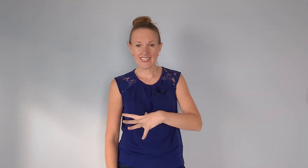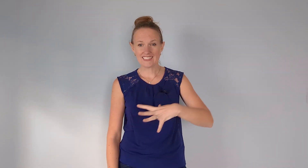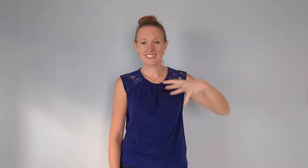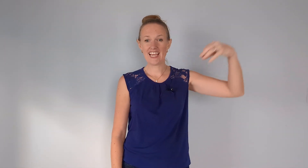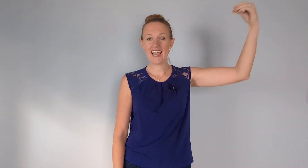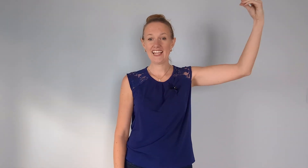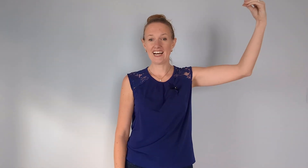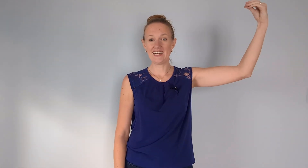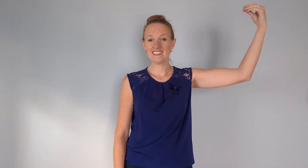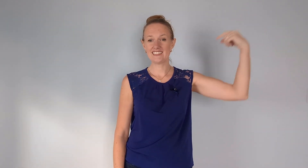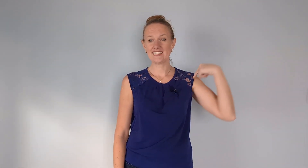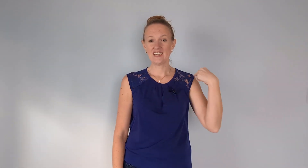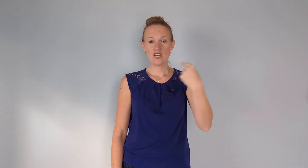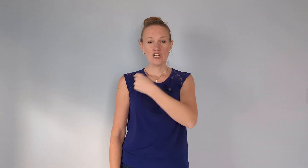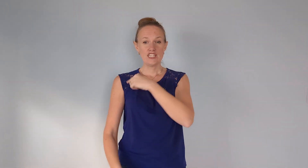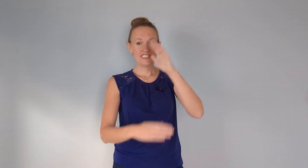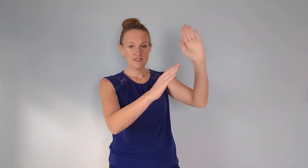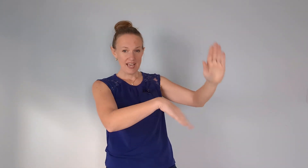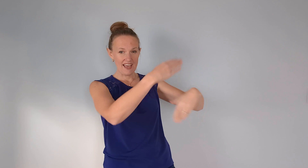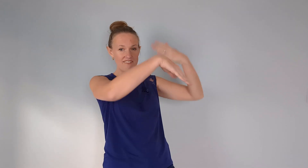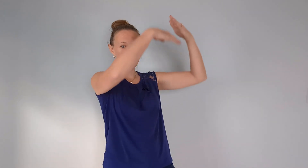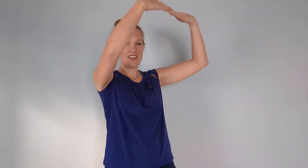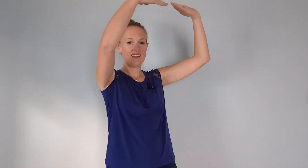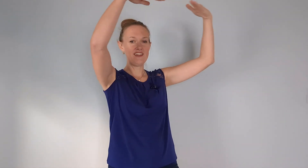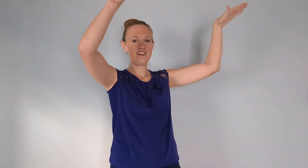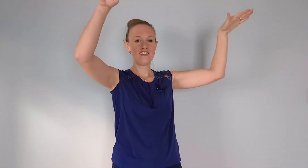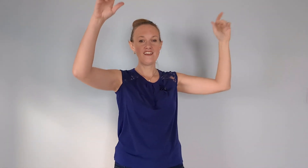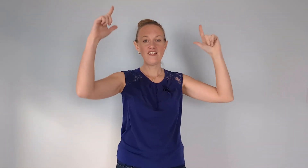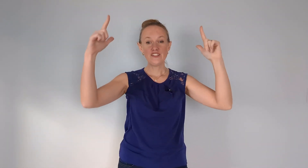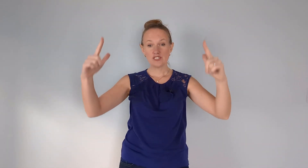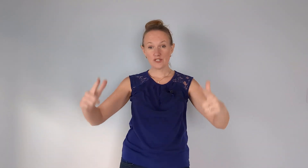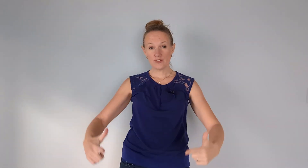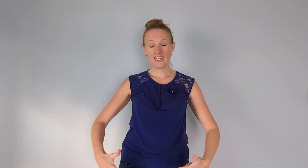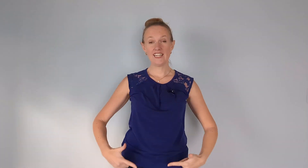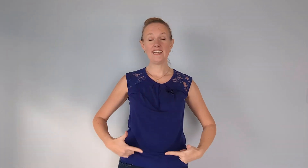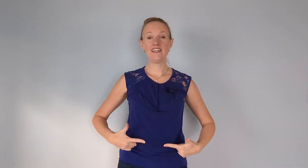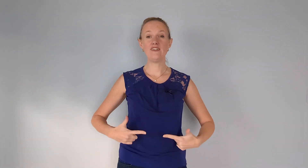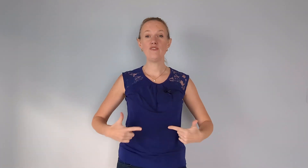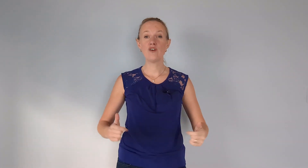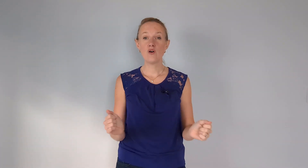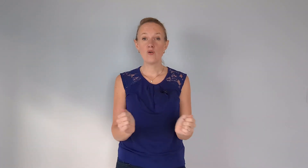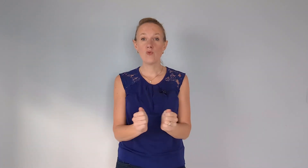and take us to heaven to live